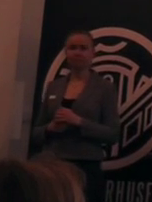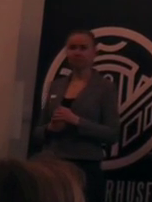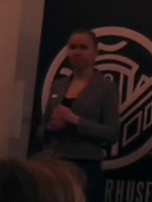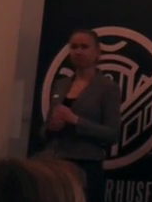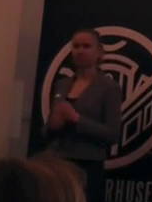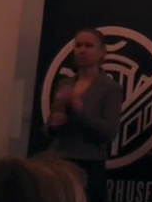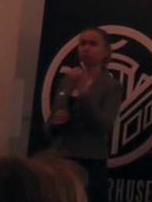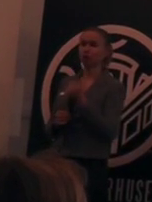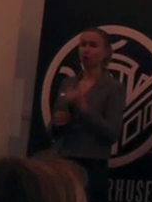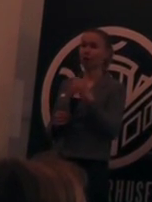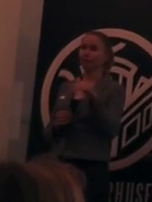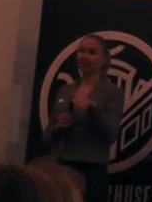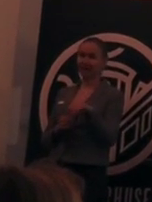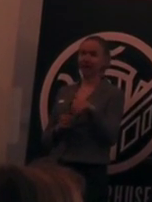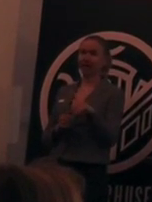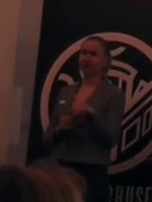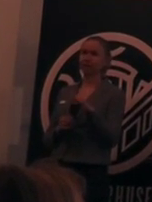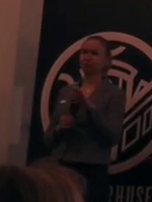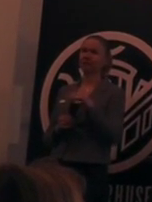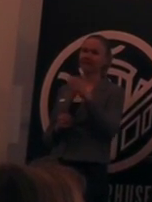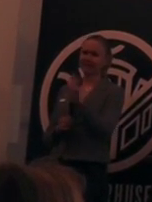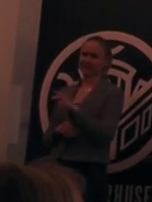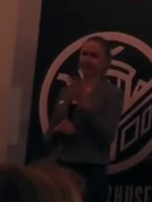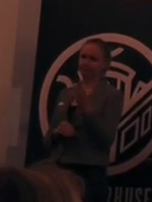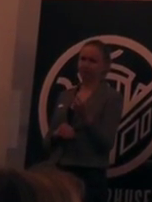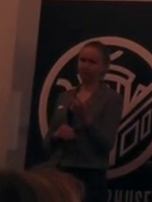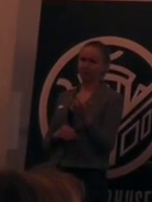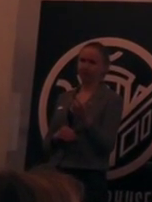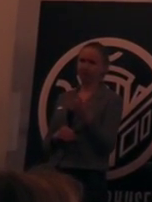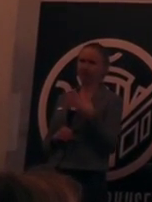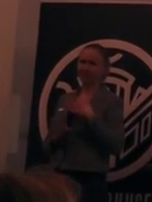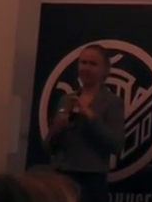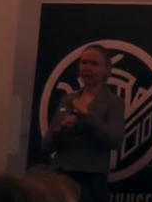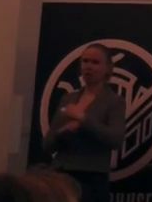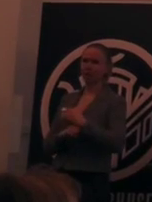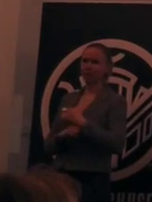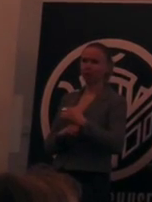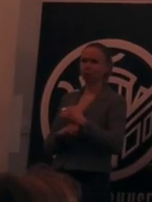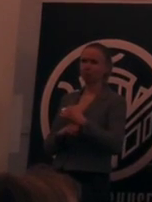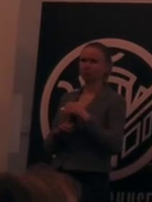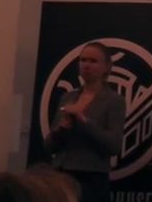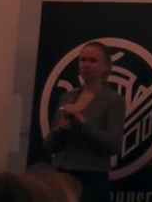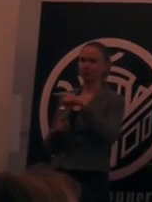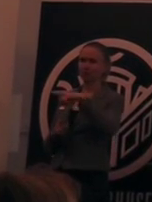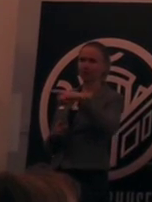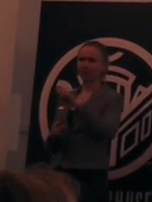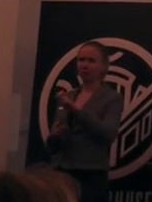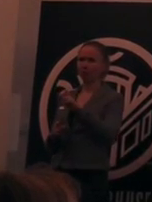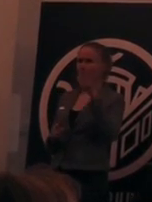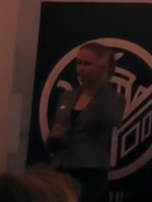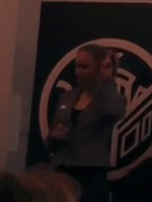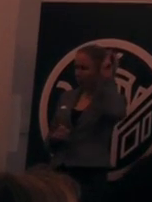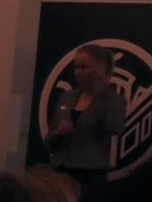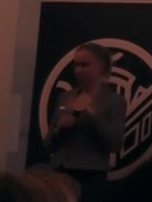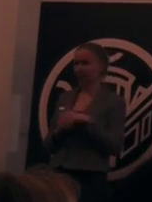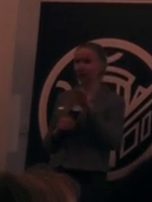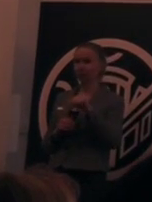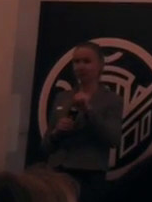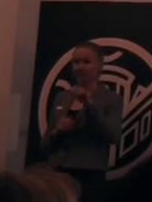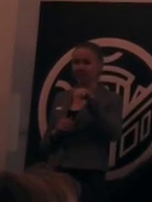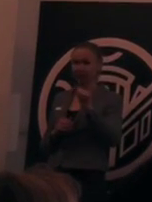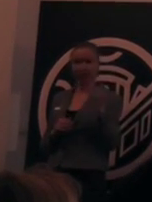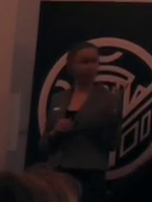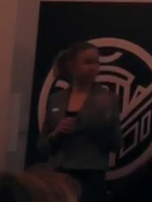So Milan is one example. I want to talk about Peru for a minute. This is Lima.